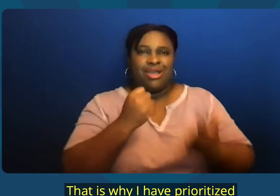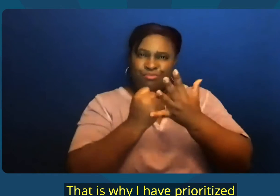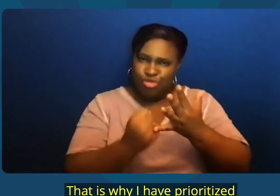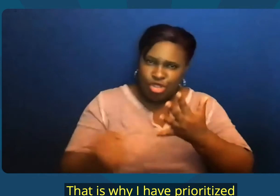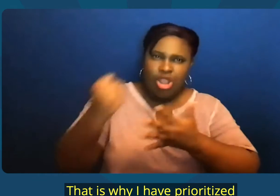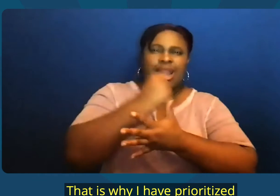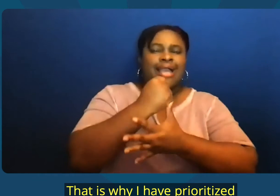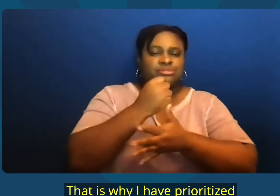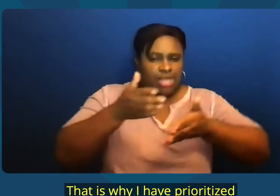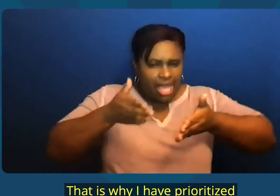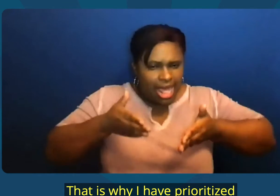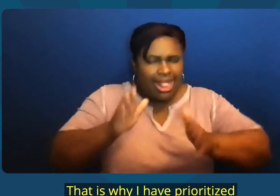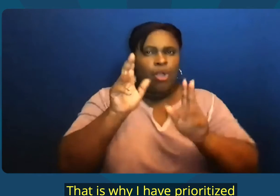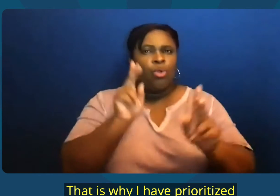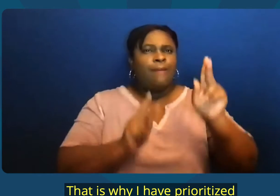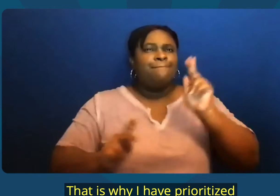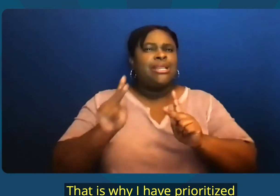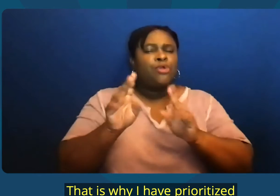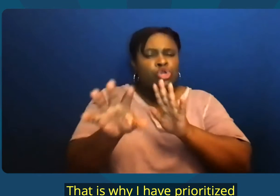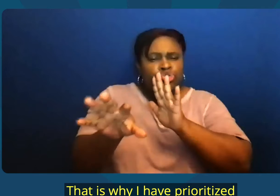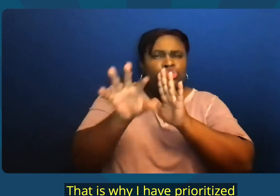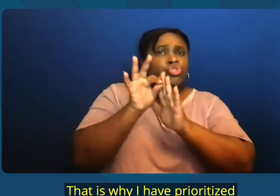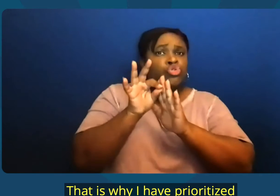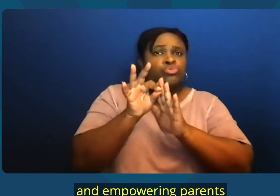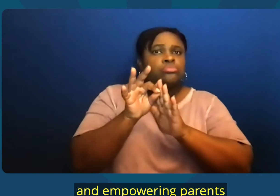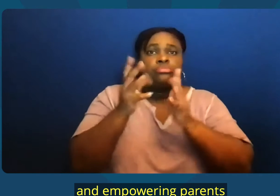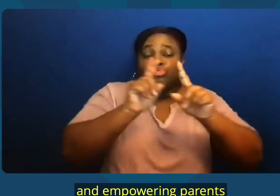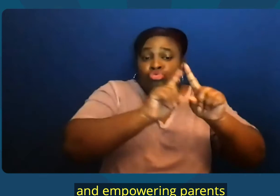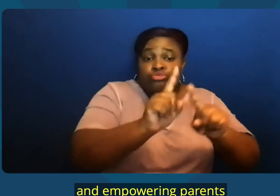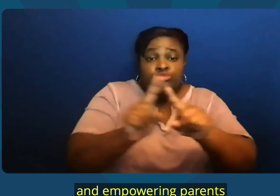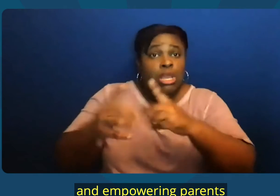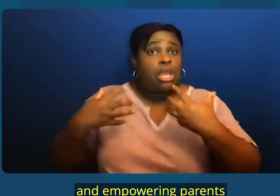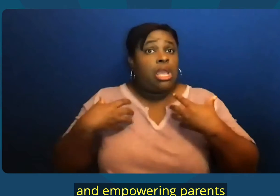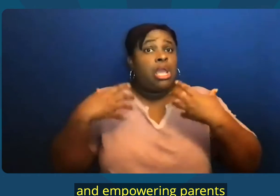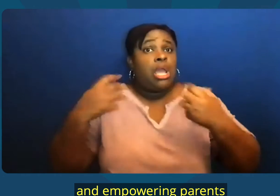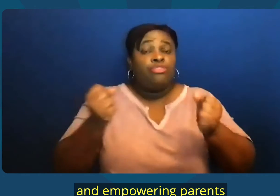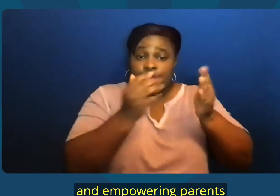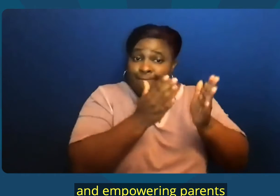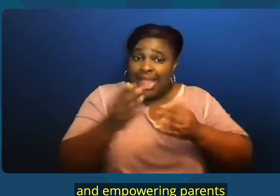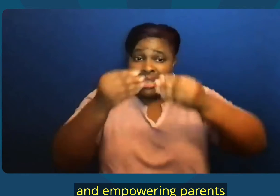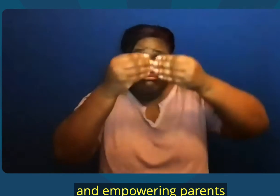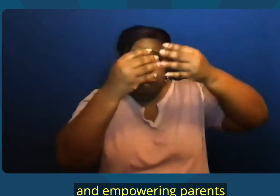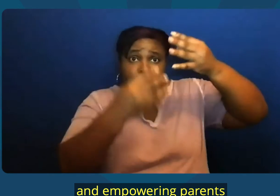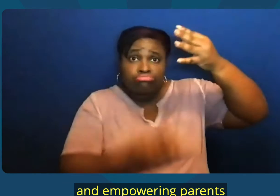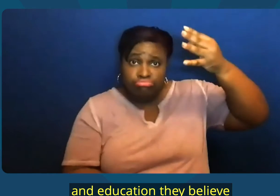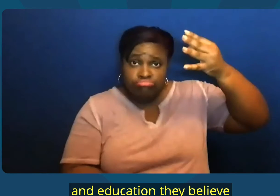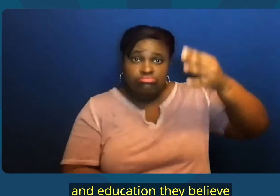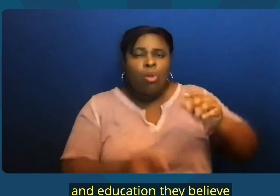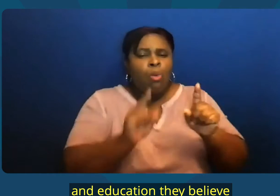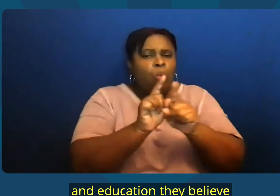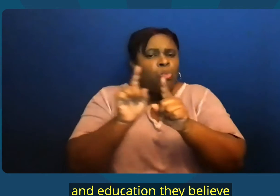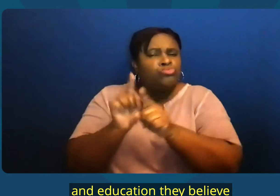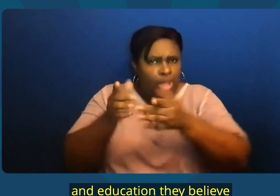That is why I have prioritized expanding healthcare options and empowering parents to choose the healthcare